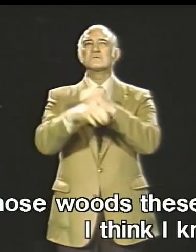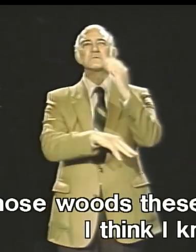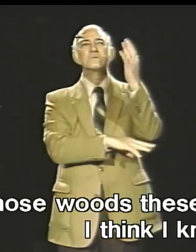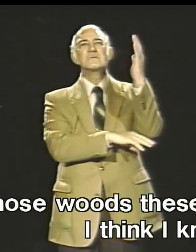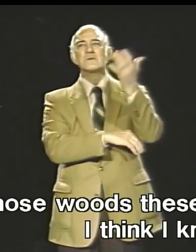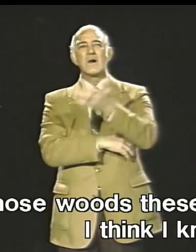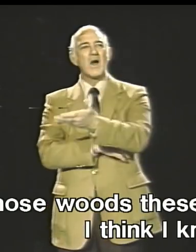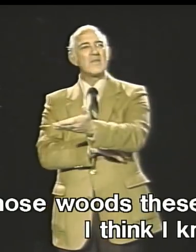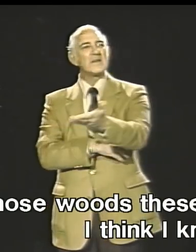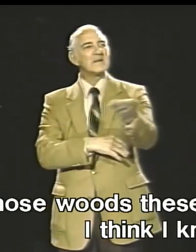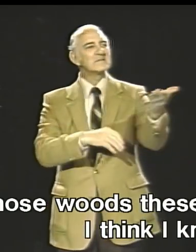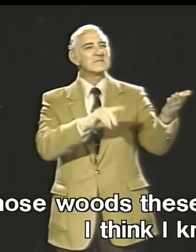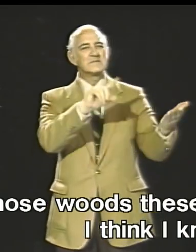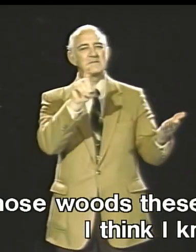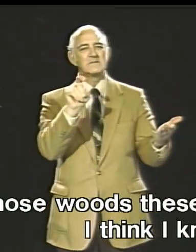Whose woods these are?